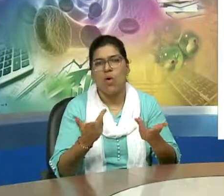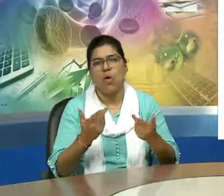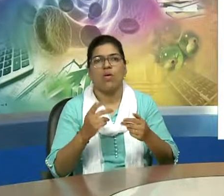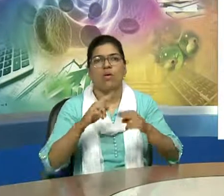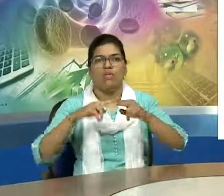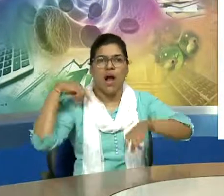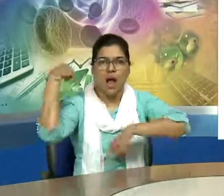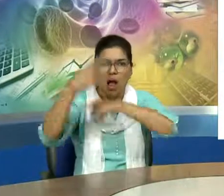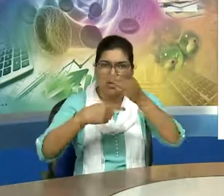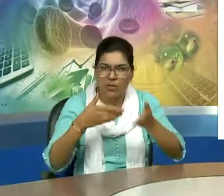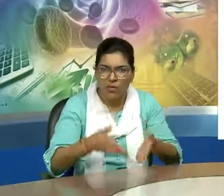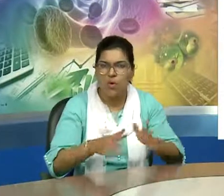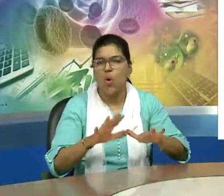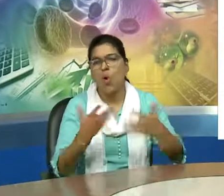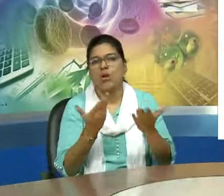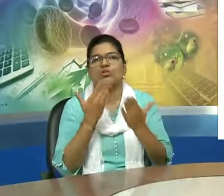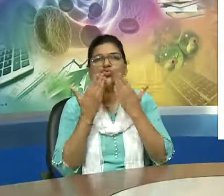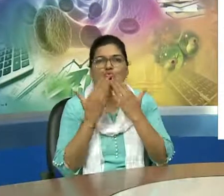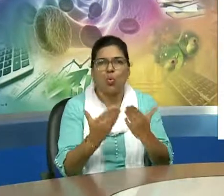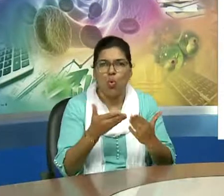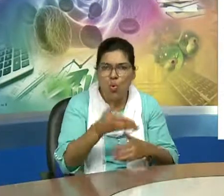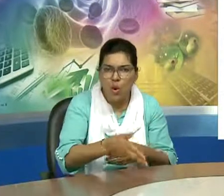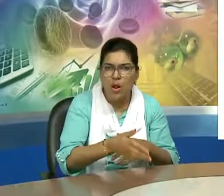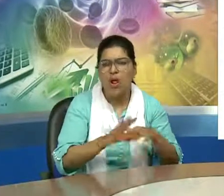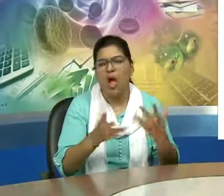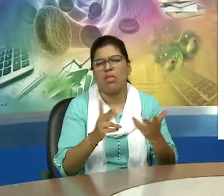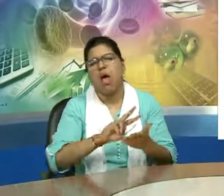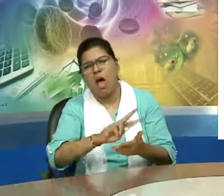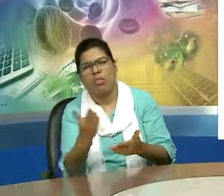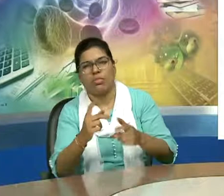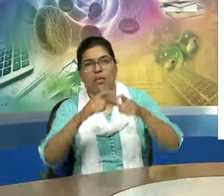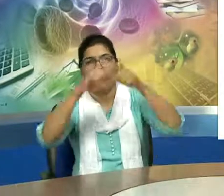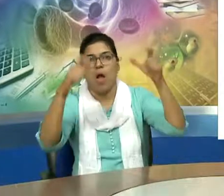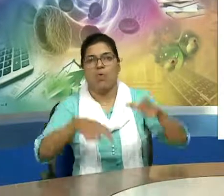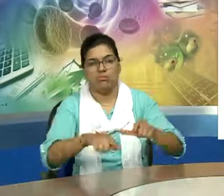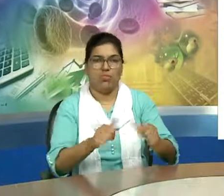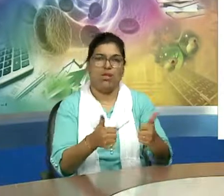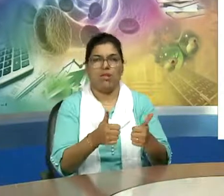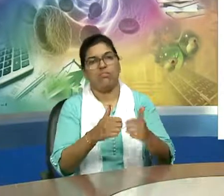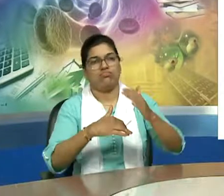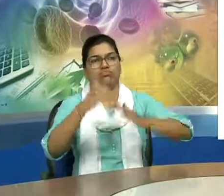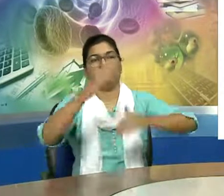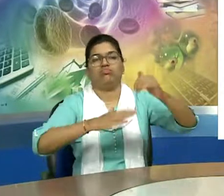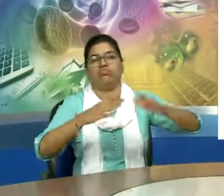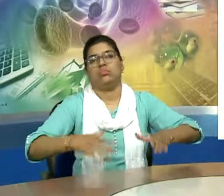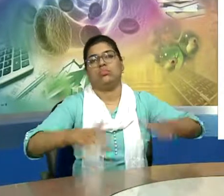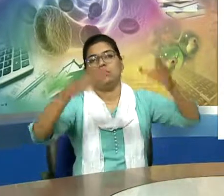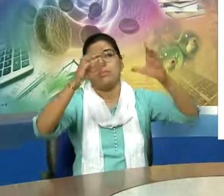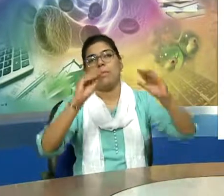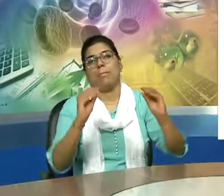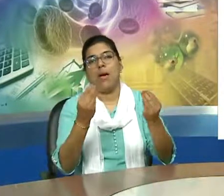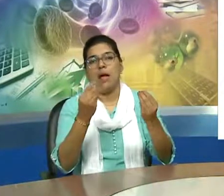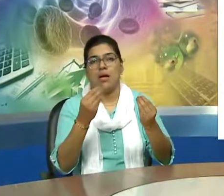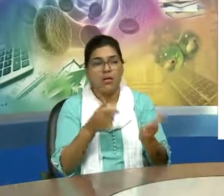So the cultivated land was lost forever because of building, because of roads, because of